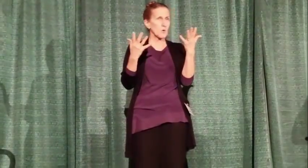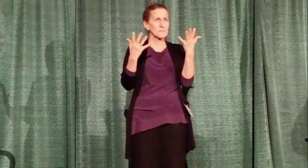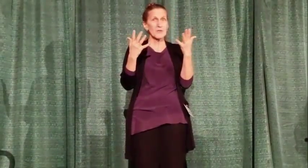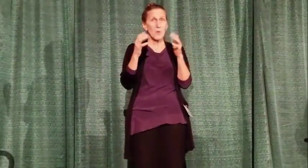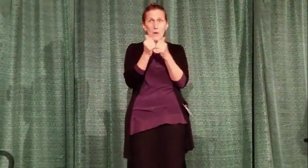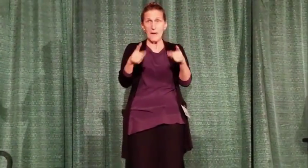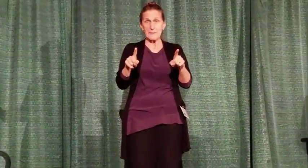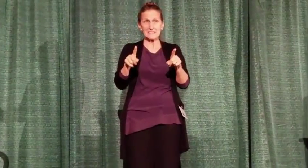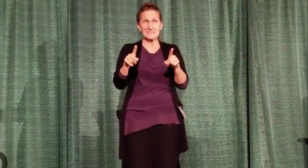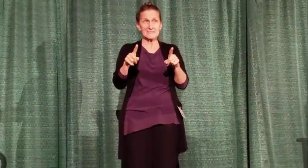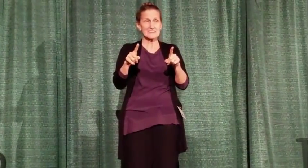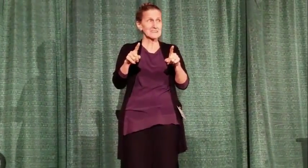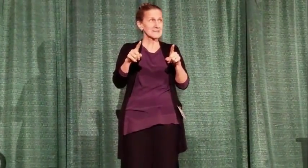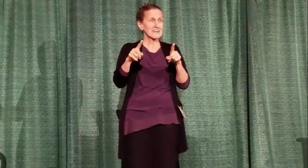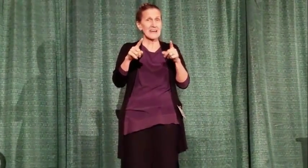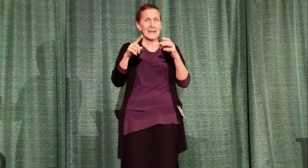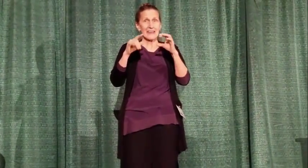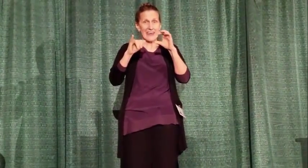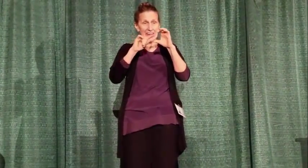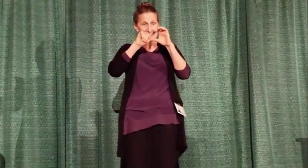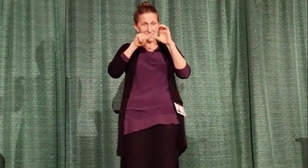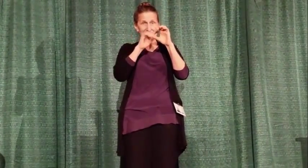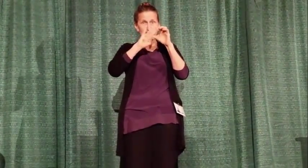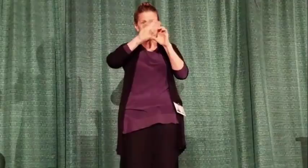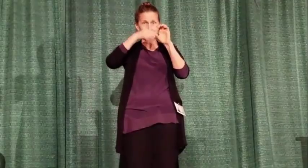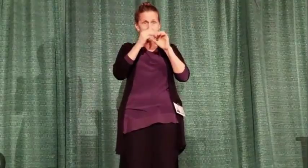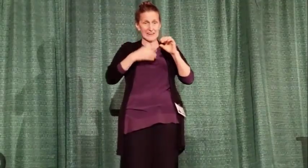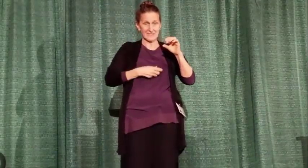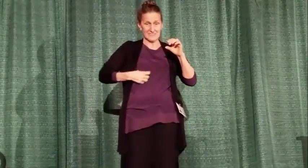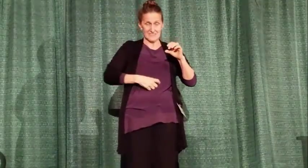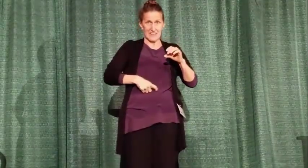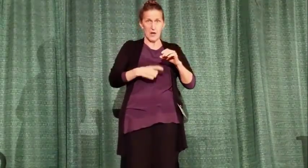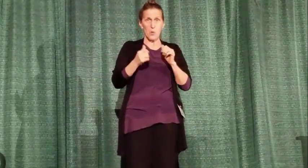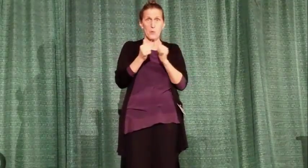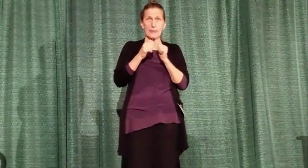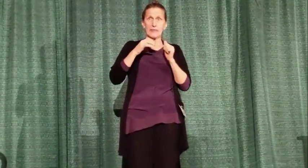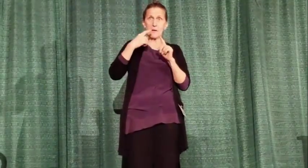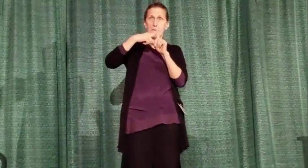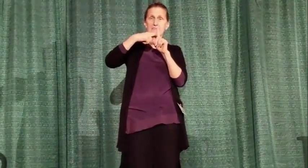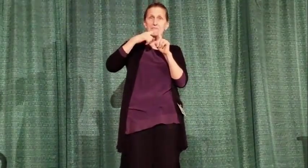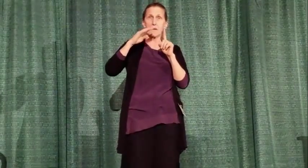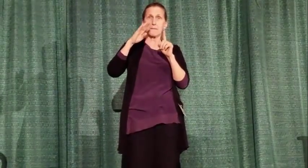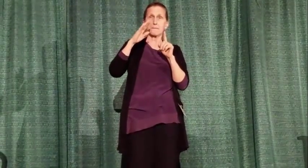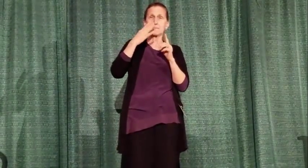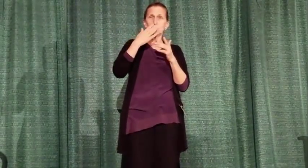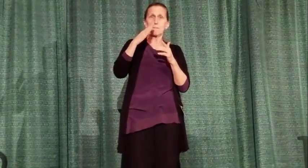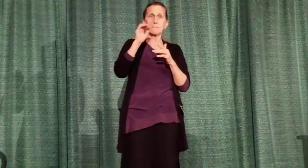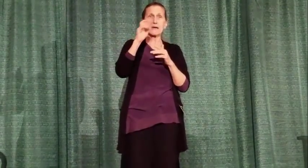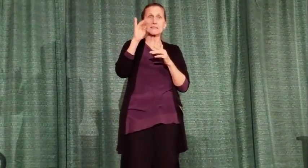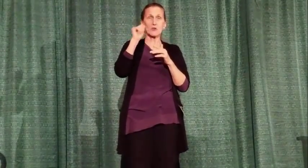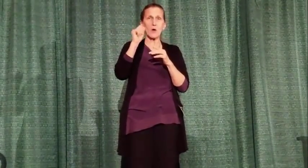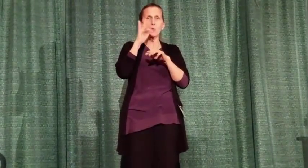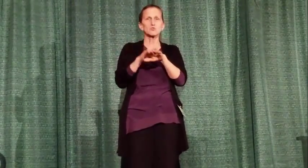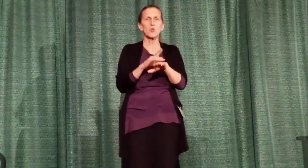what happens. This thickened microbiome with all the beneficial bacteria now slows the glycemic effect of everything you